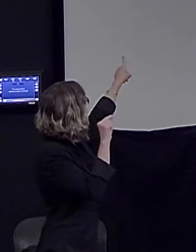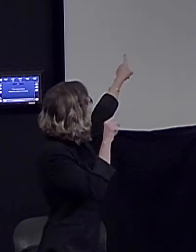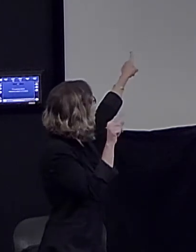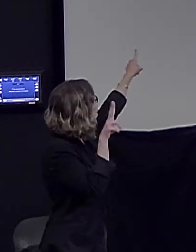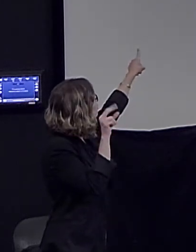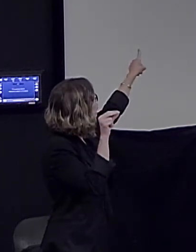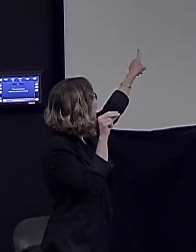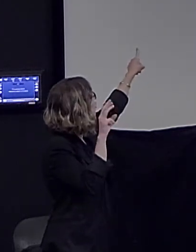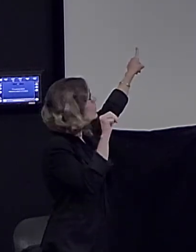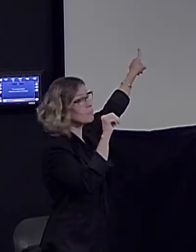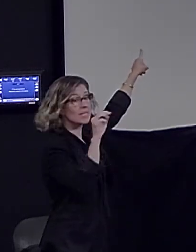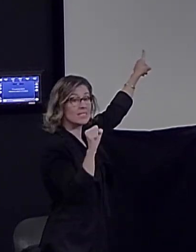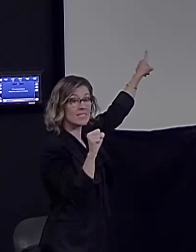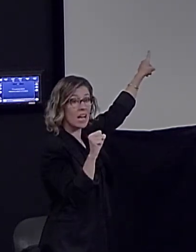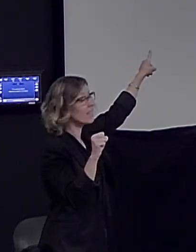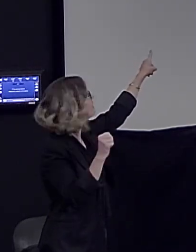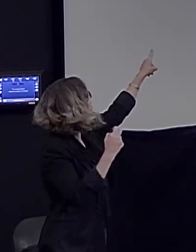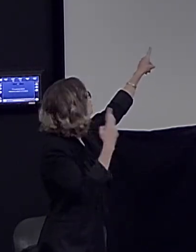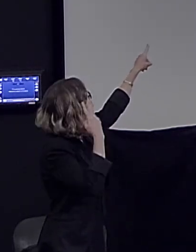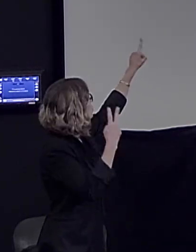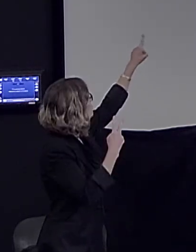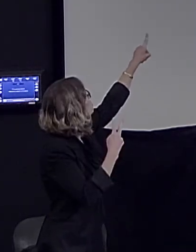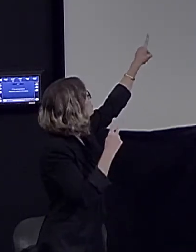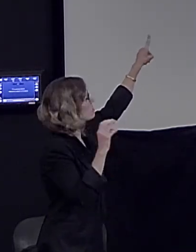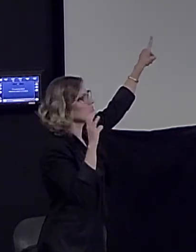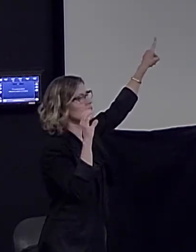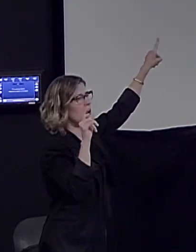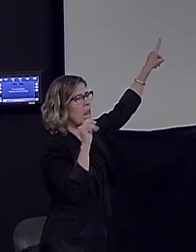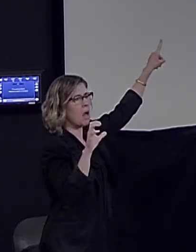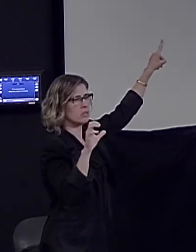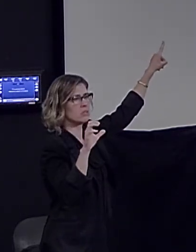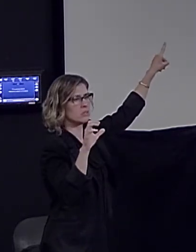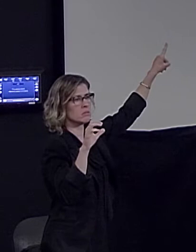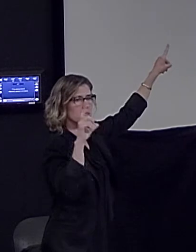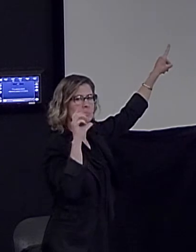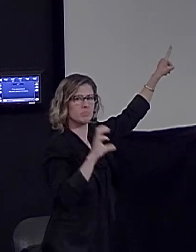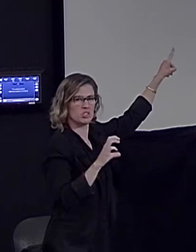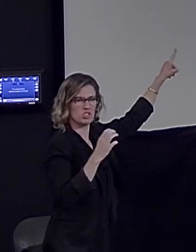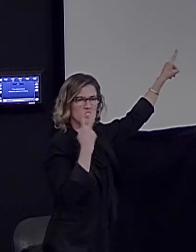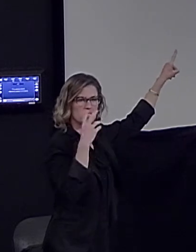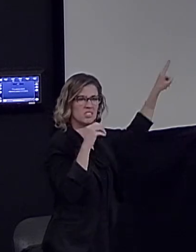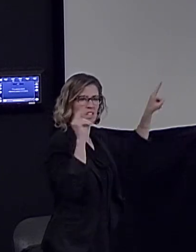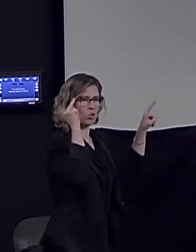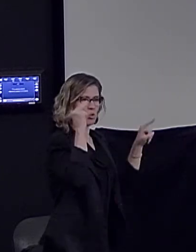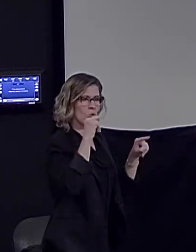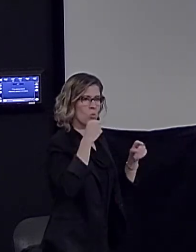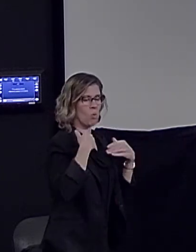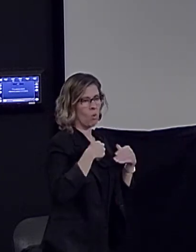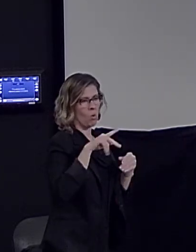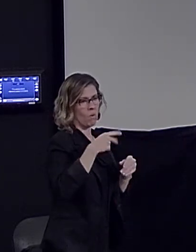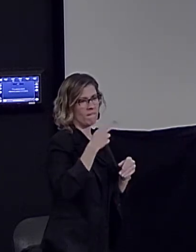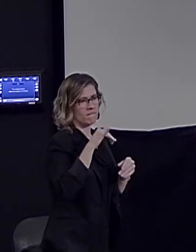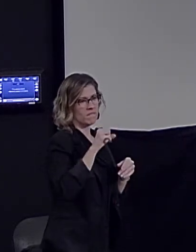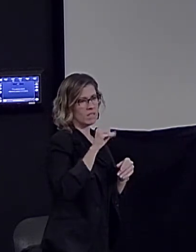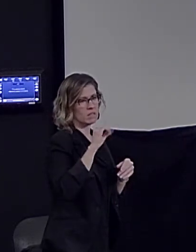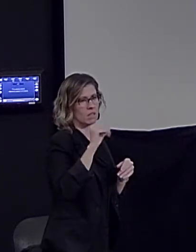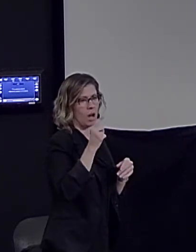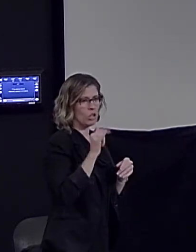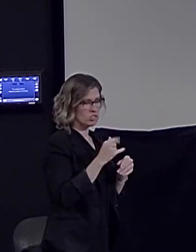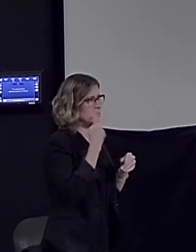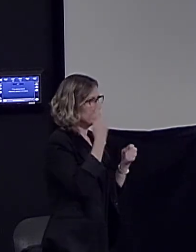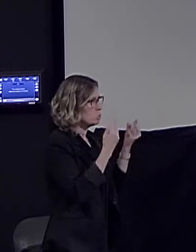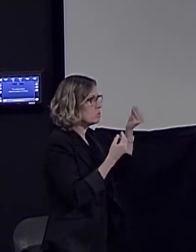after 20 milliseconds, I have the classical picture that we have in the neurophysiology book. So activation of